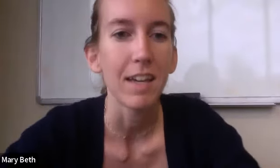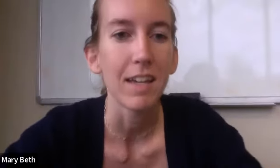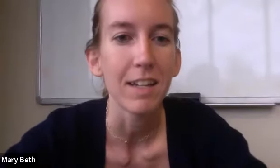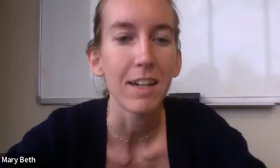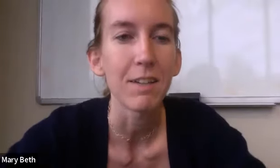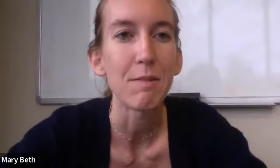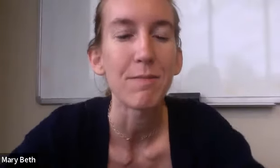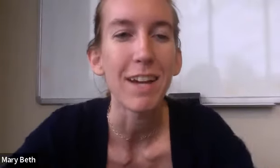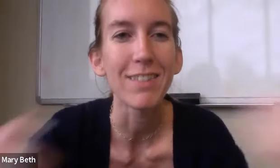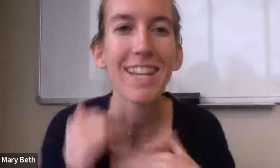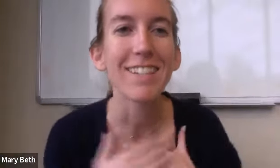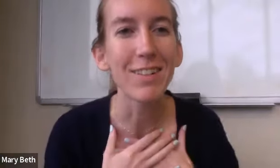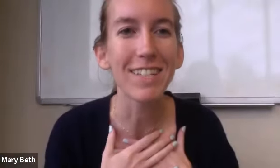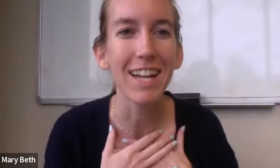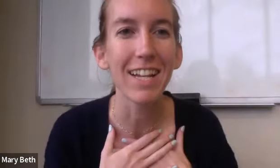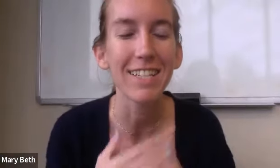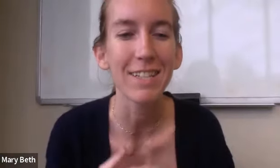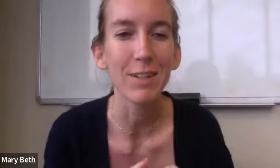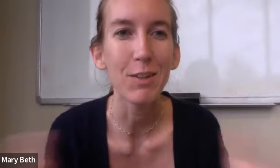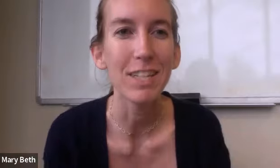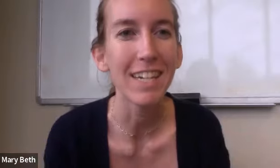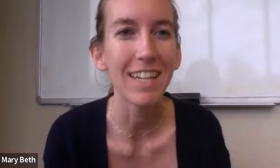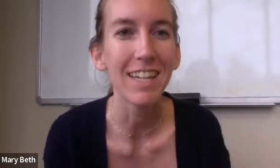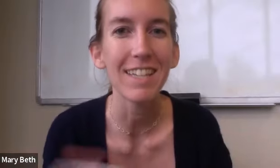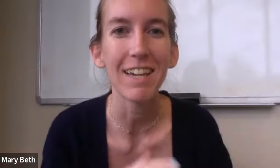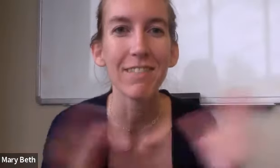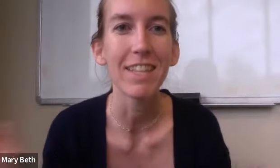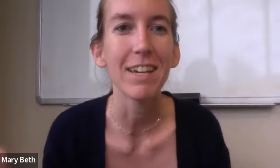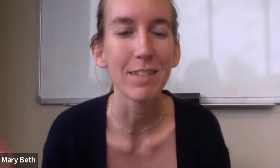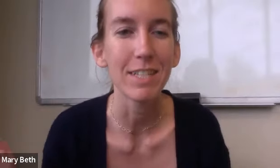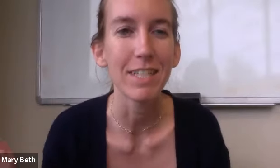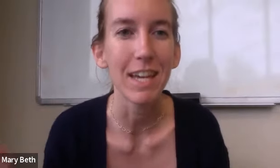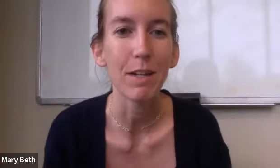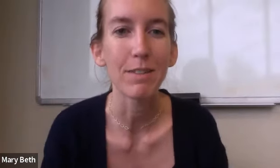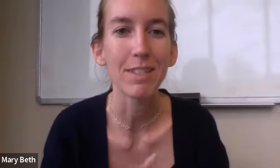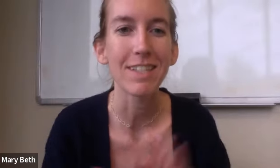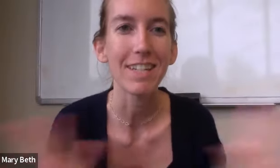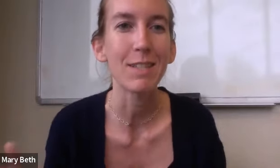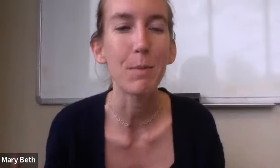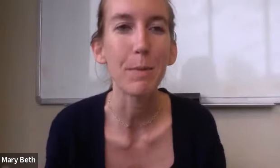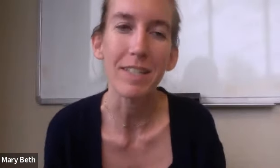And I was like so excited because they were totally getting like everything I was saying when I was like super basic.